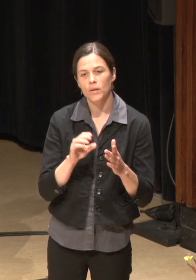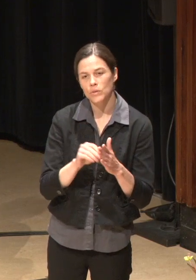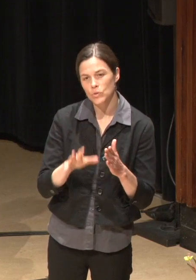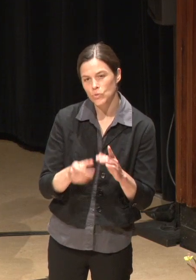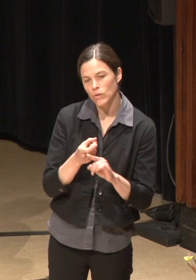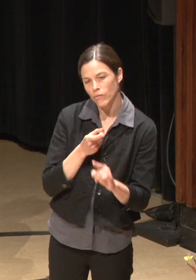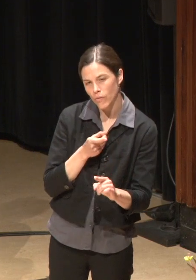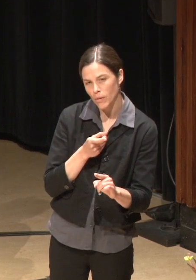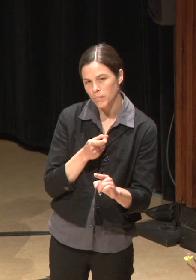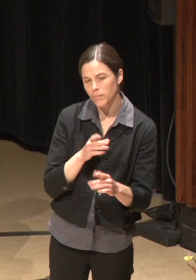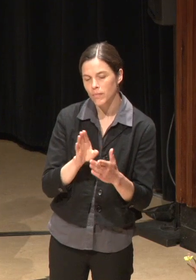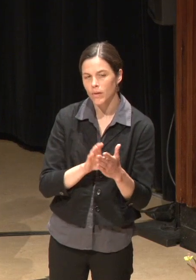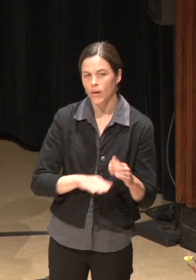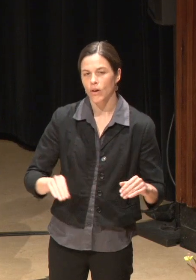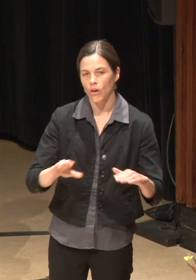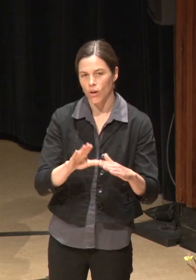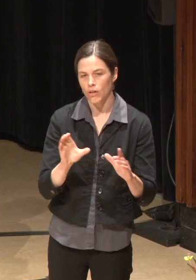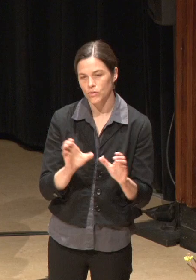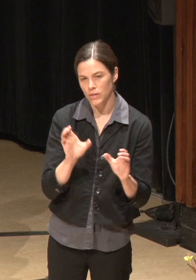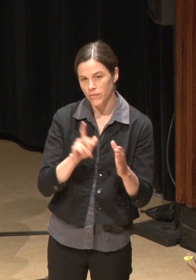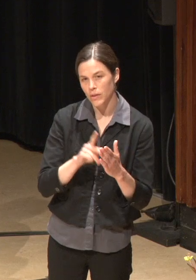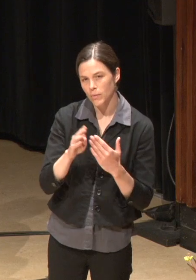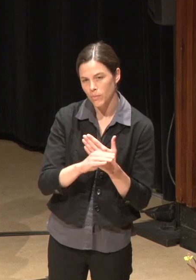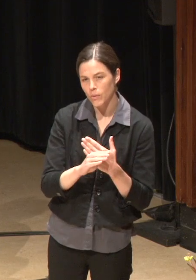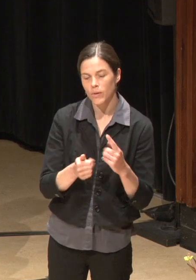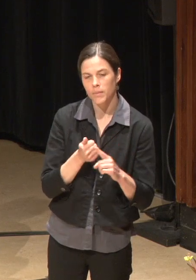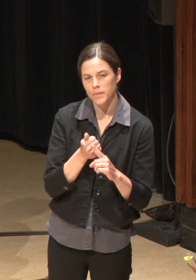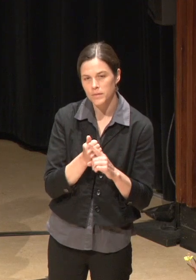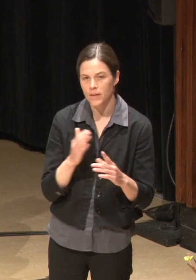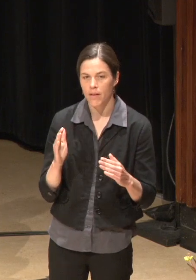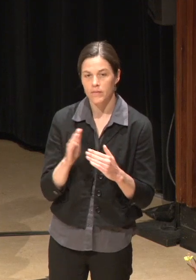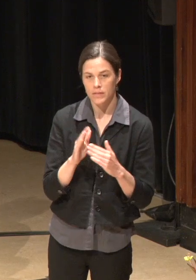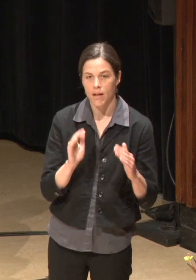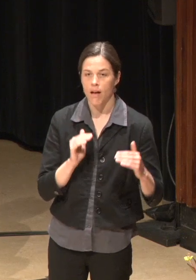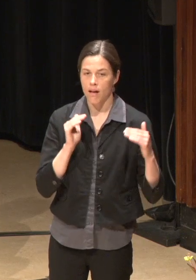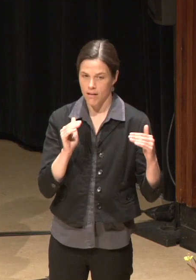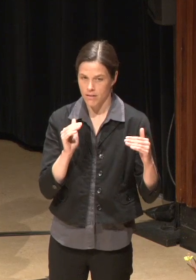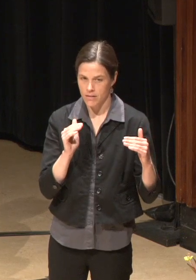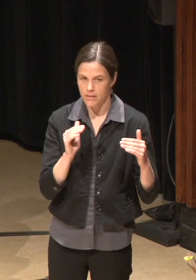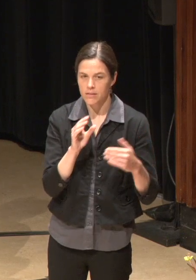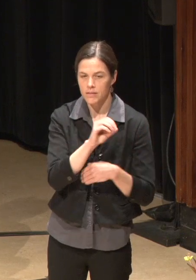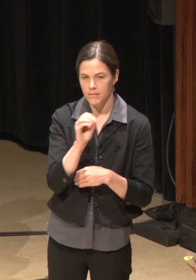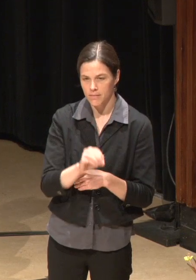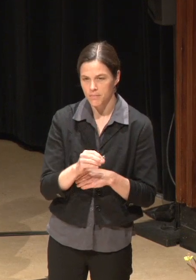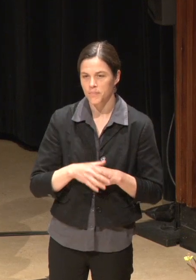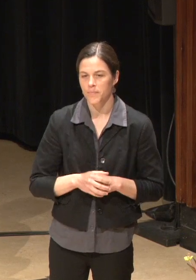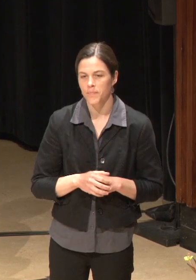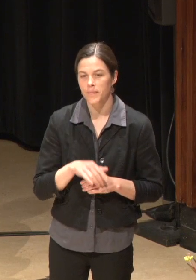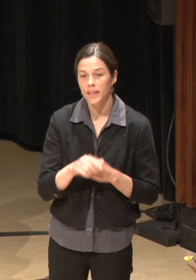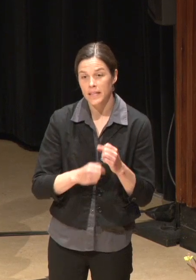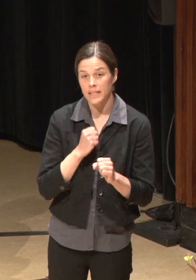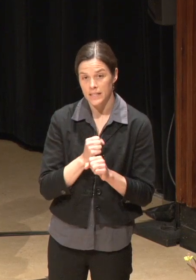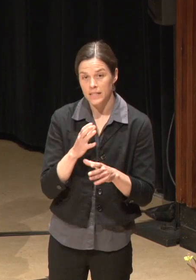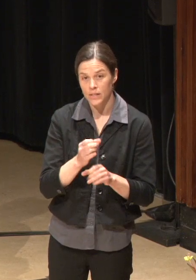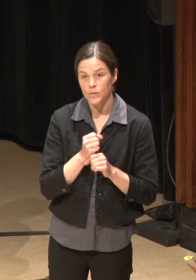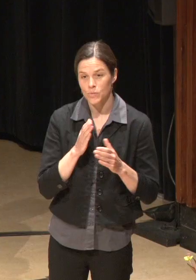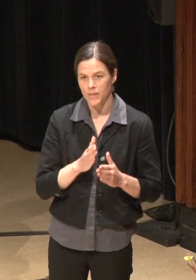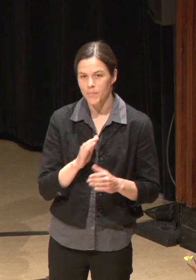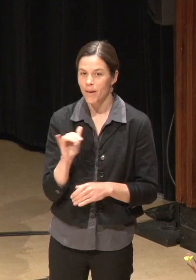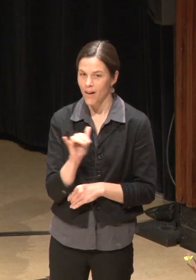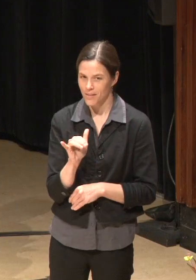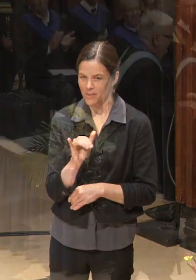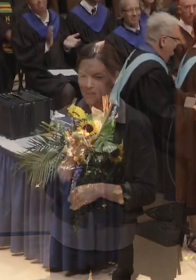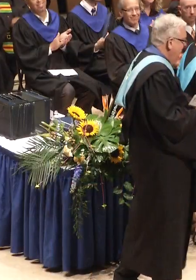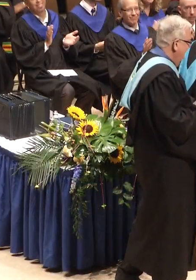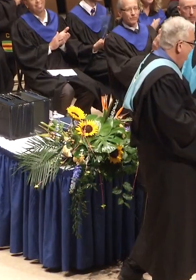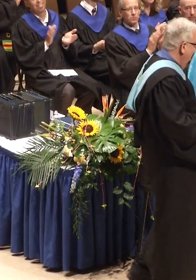college certificate program who has achieved the highest academic standing. This year's recipient is also Wendy Julian from